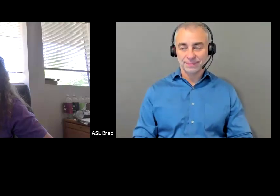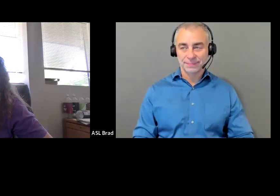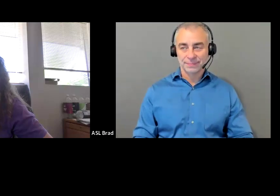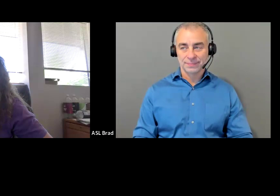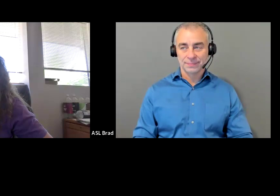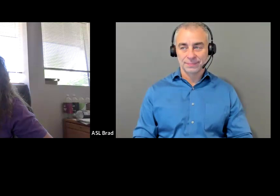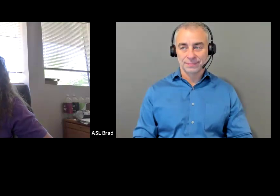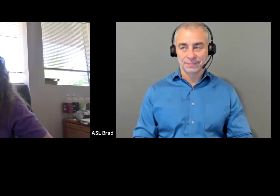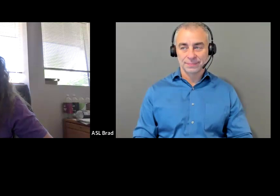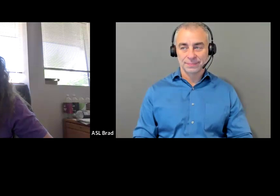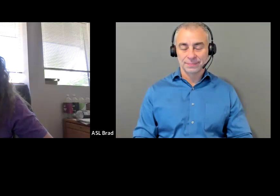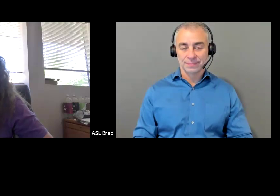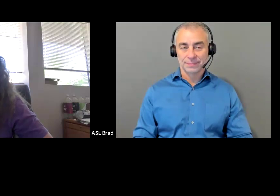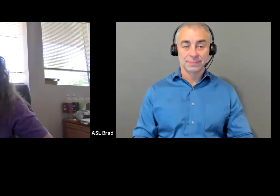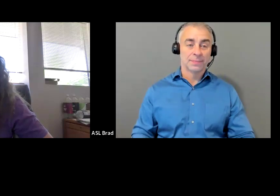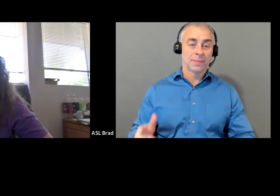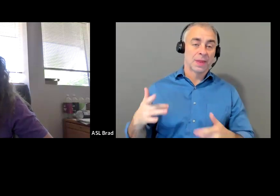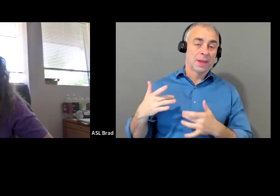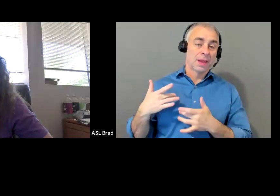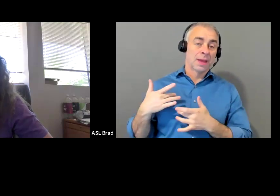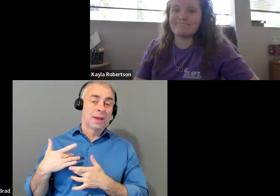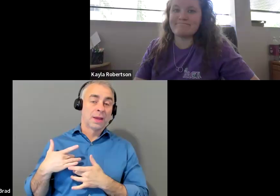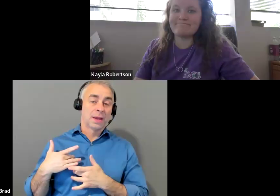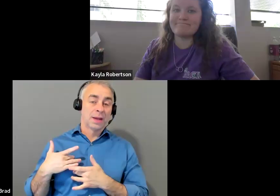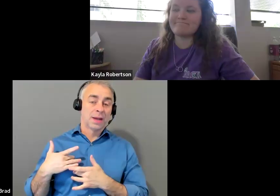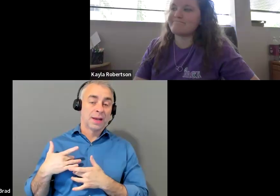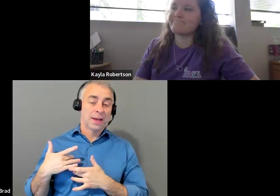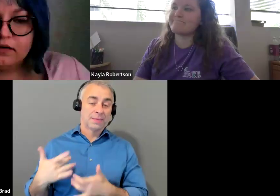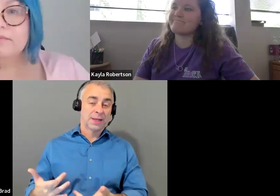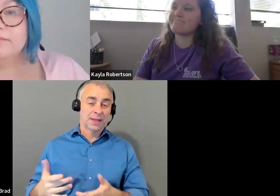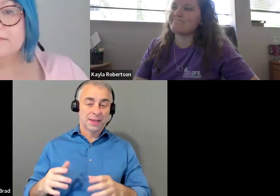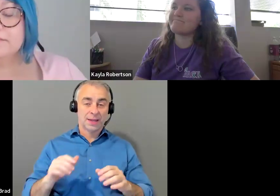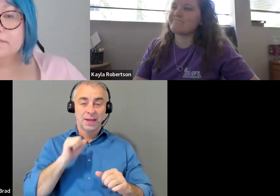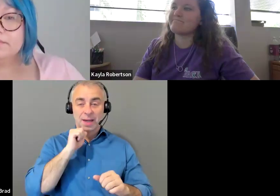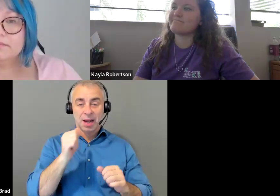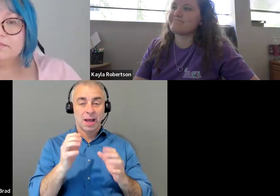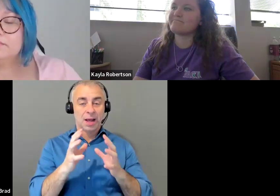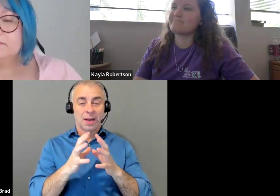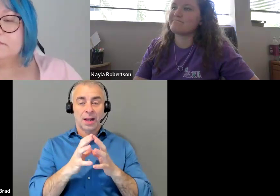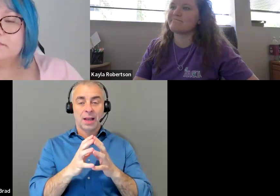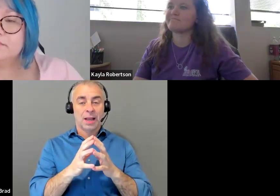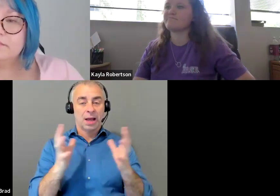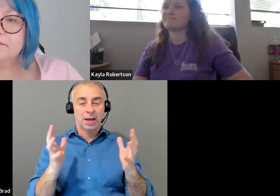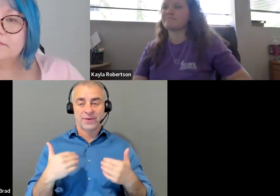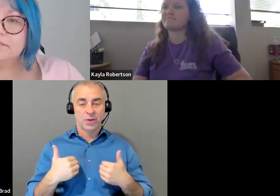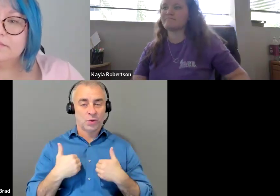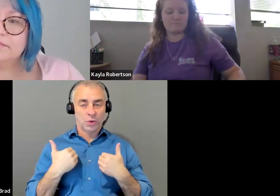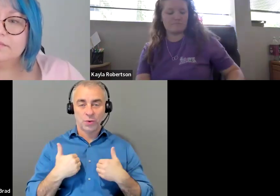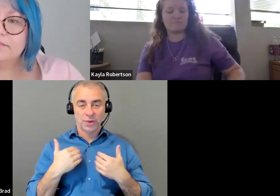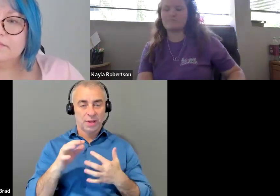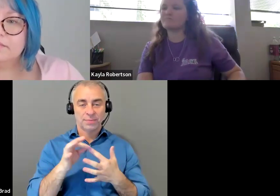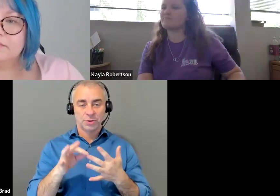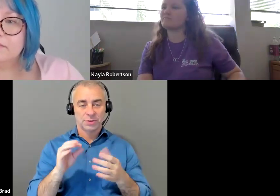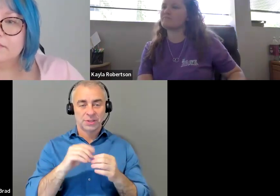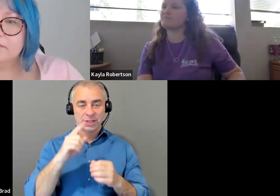we generally don't have a lot of youth program options in the summer